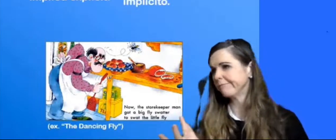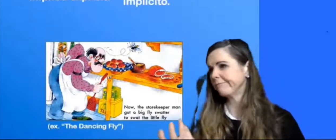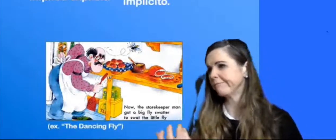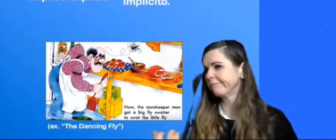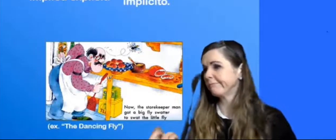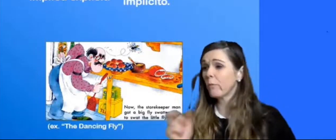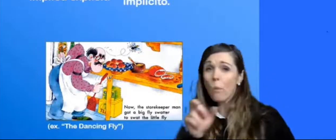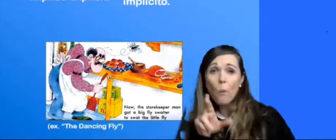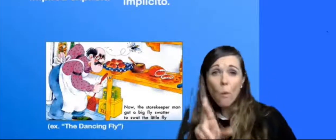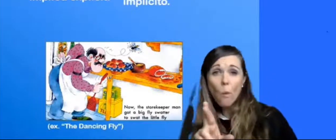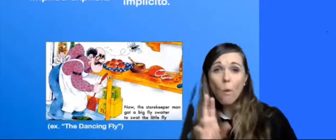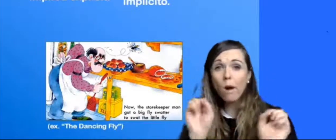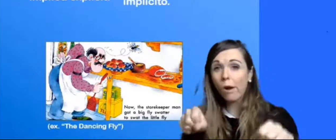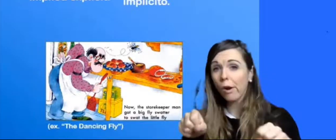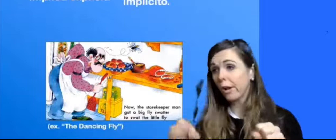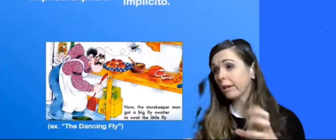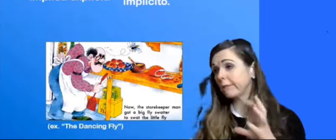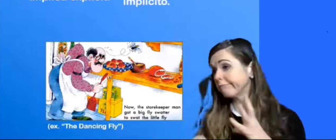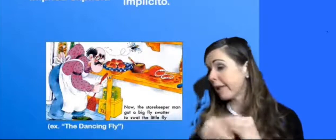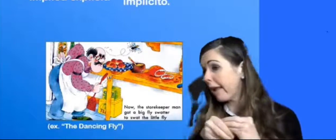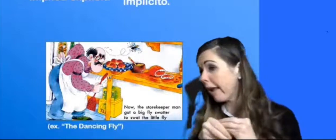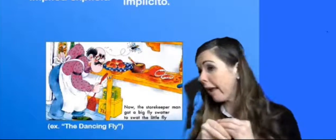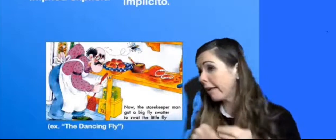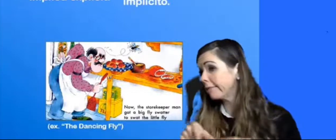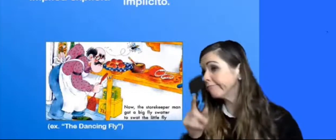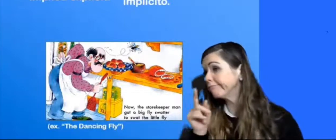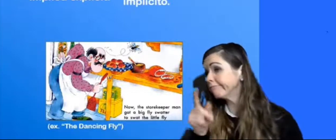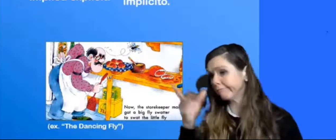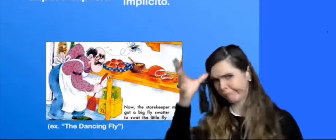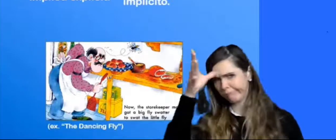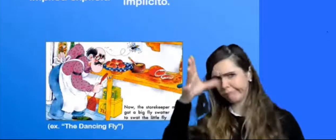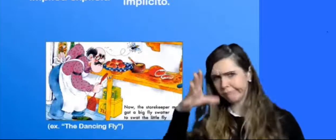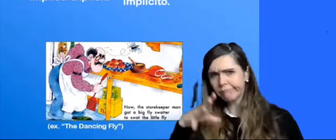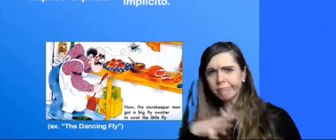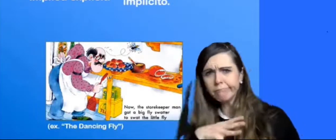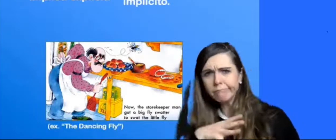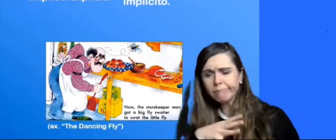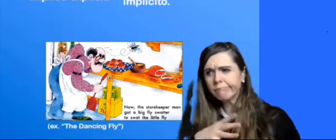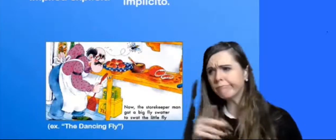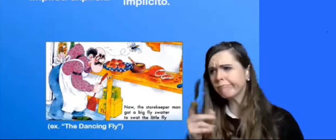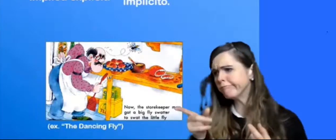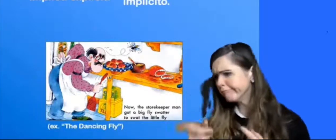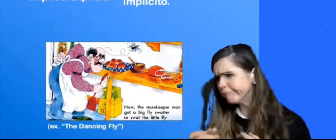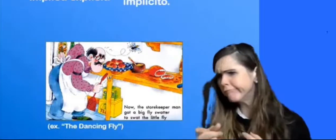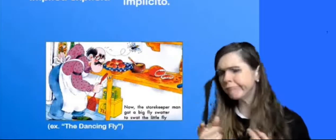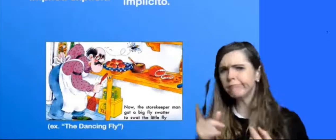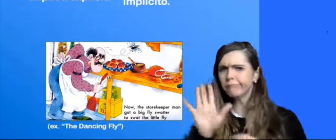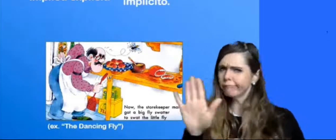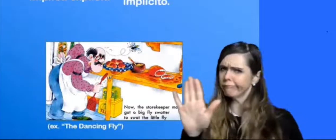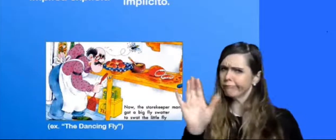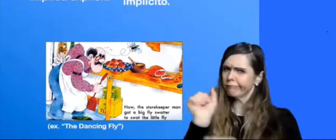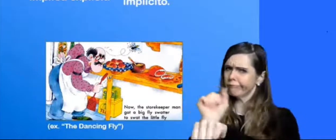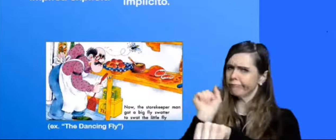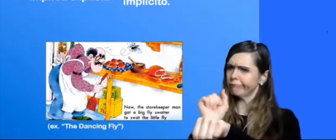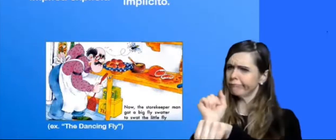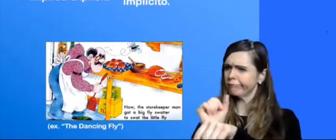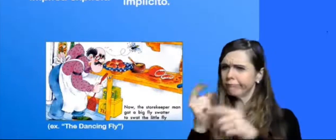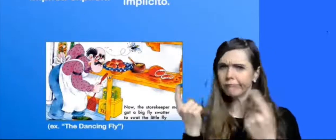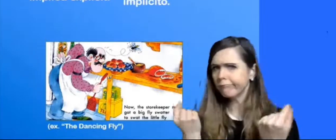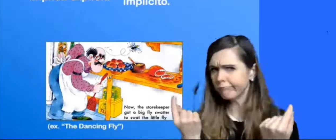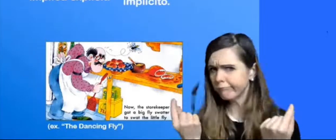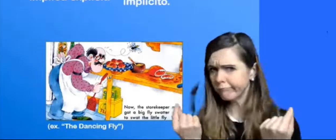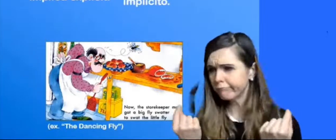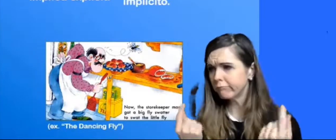can add, oh, this man is really mad, and he's mad because blah, blah, blah. So we would add in